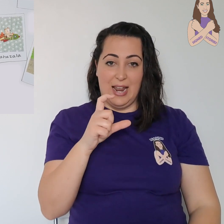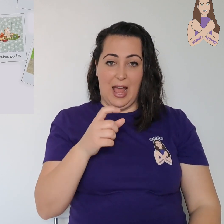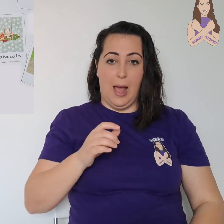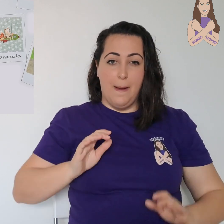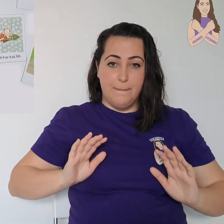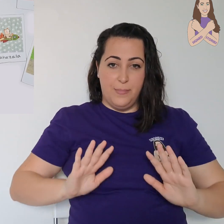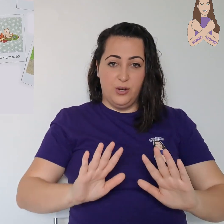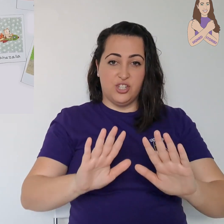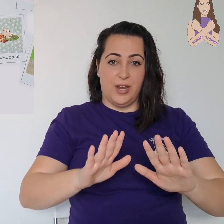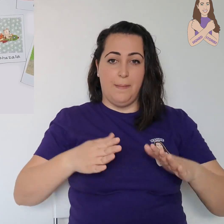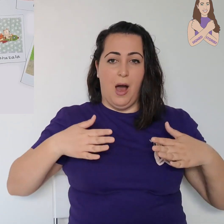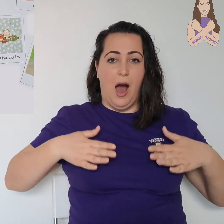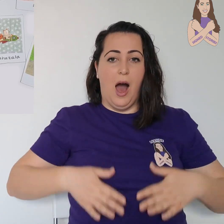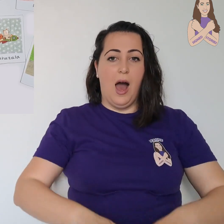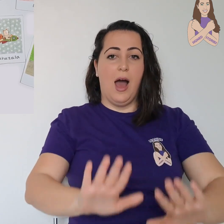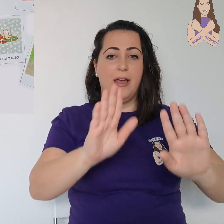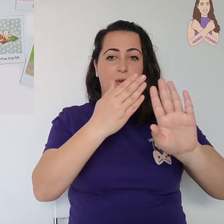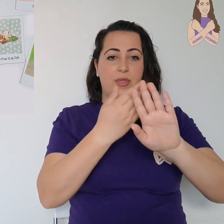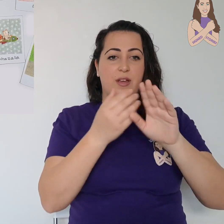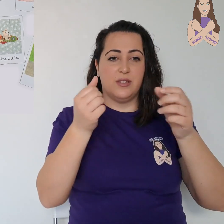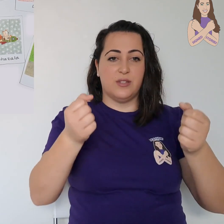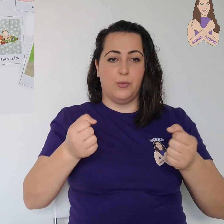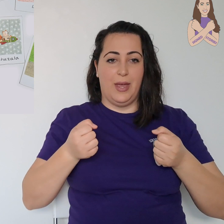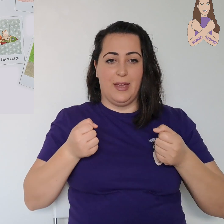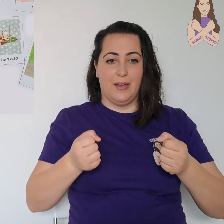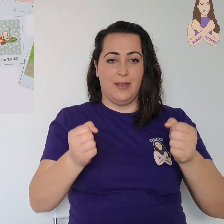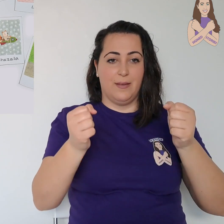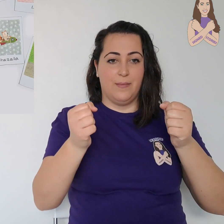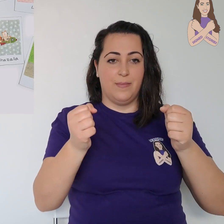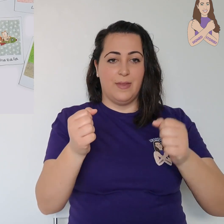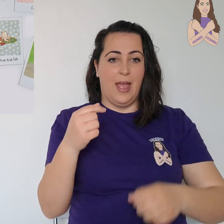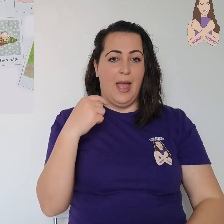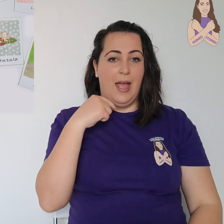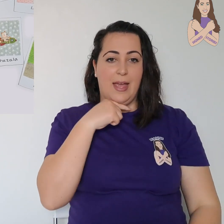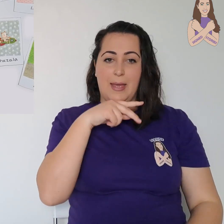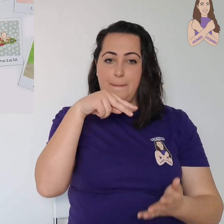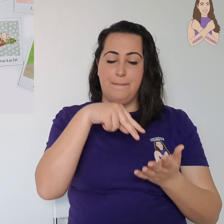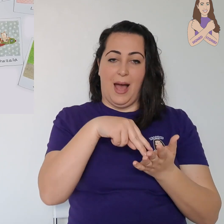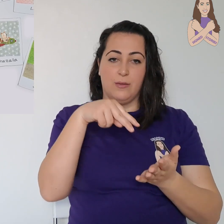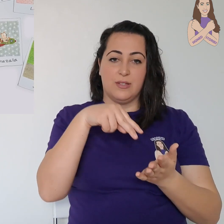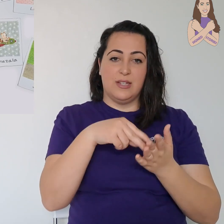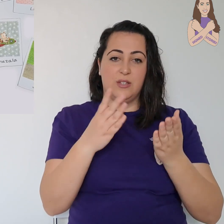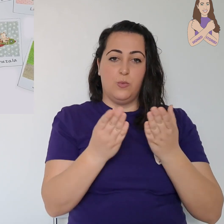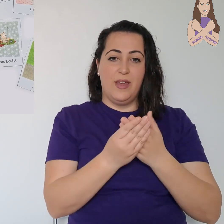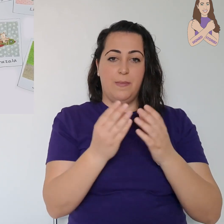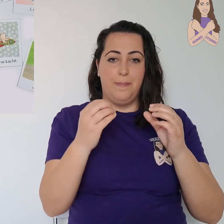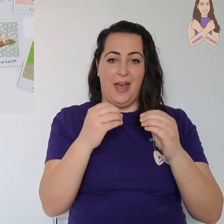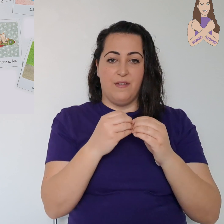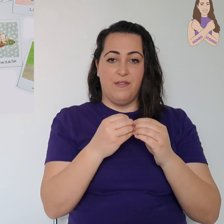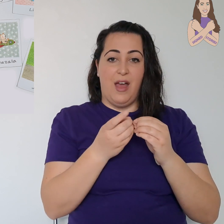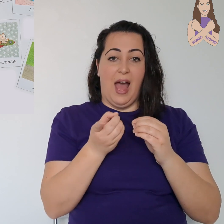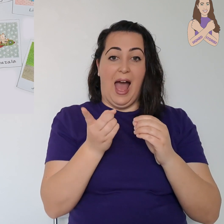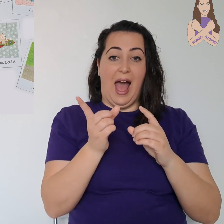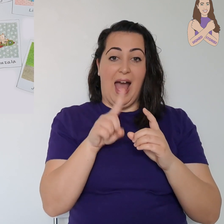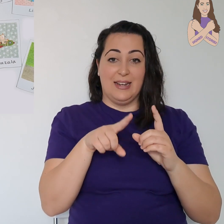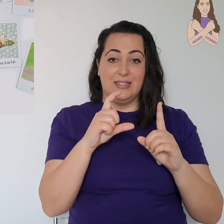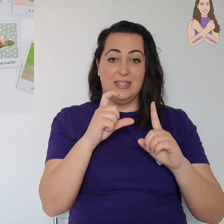Claire push him high on the swing. He bounces with Bev and